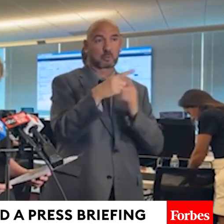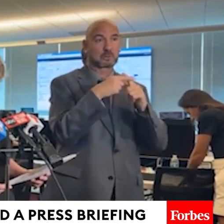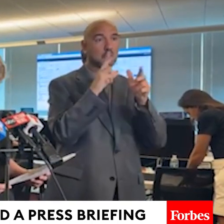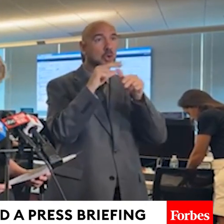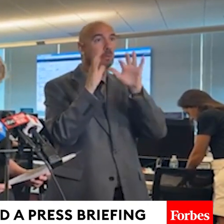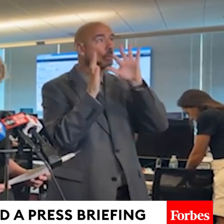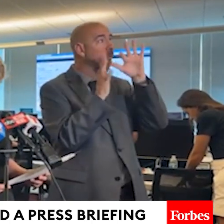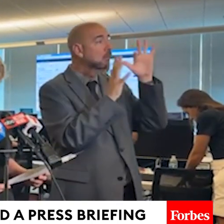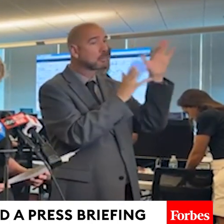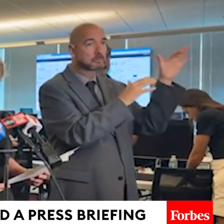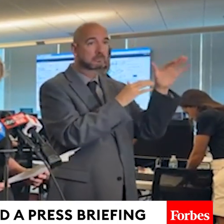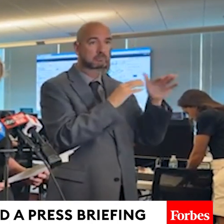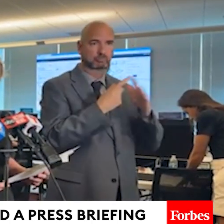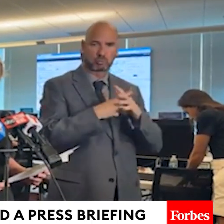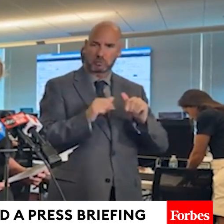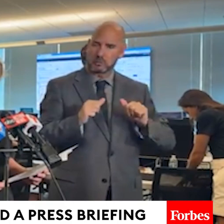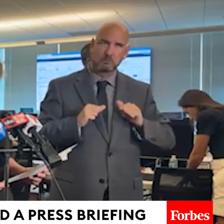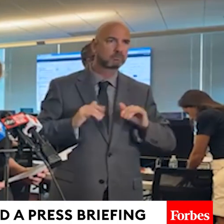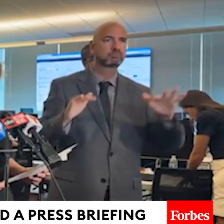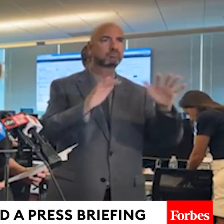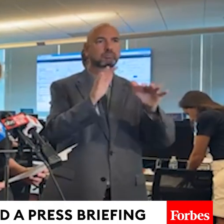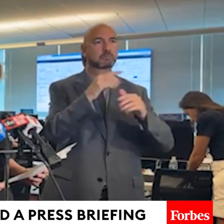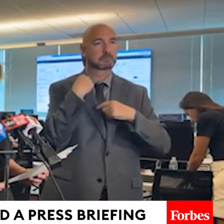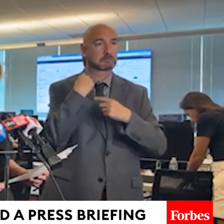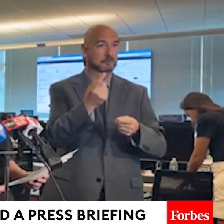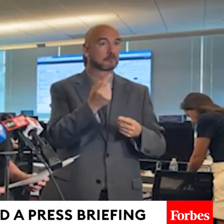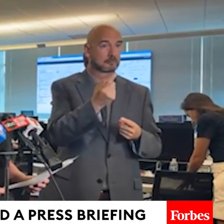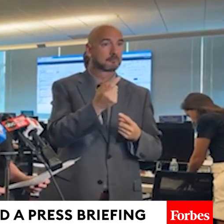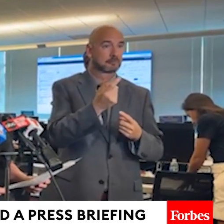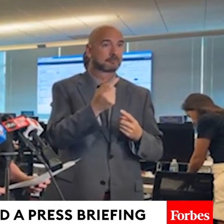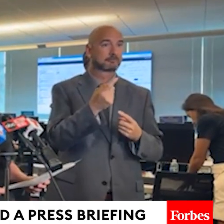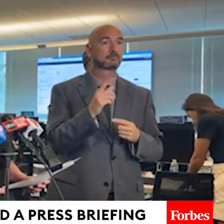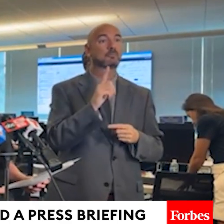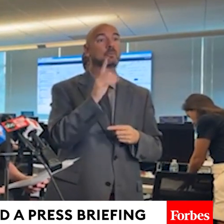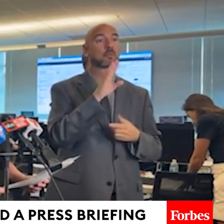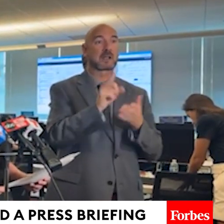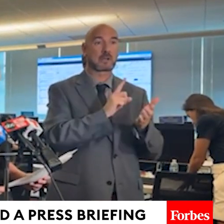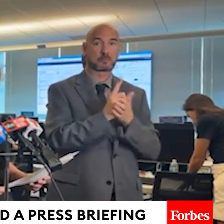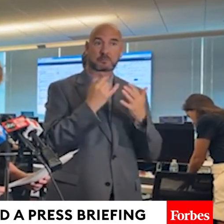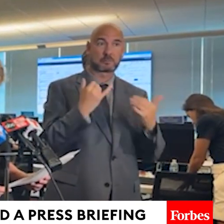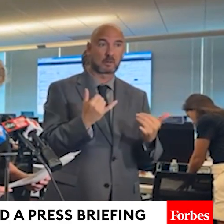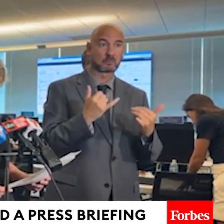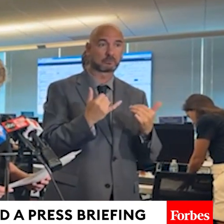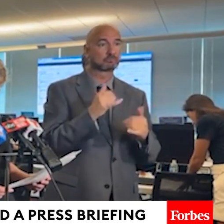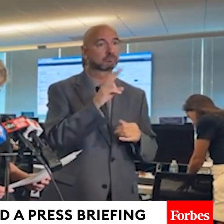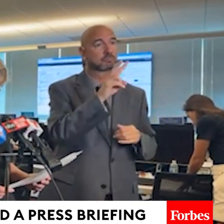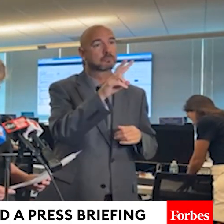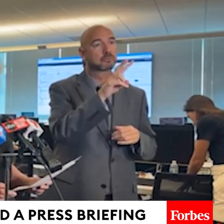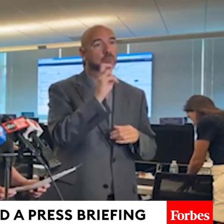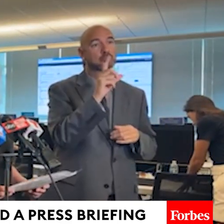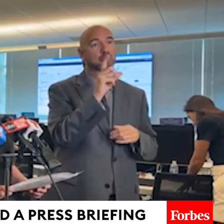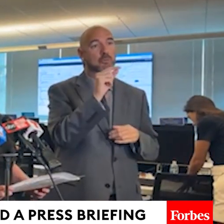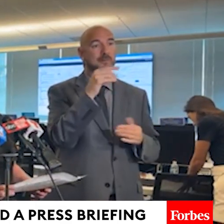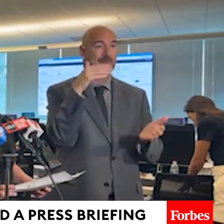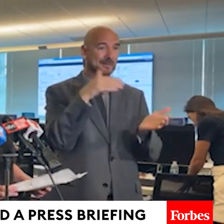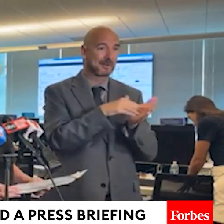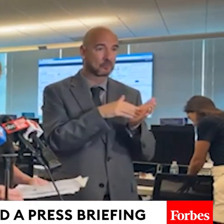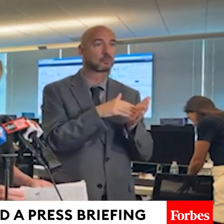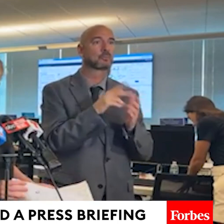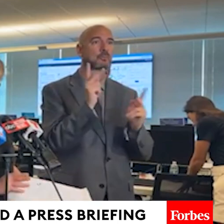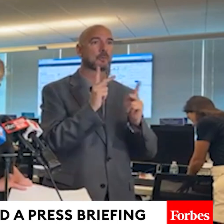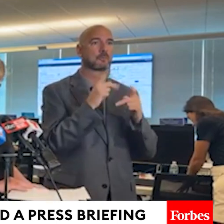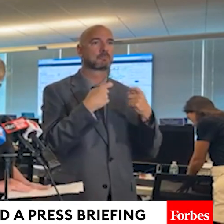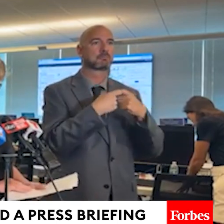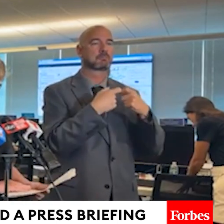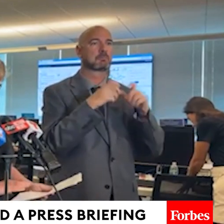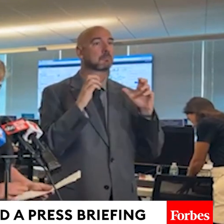not stopped since. Within 24 hours, we have resolved more than 220,000 outages, and the number continues to